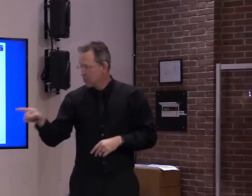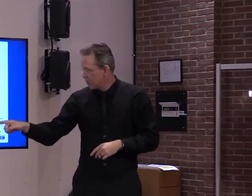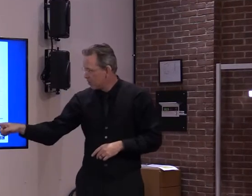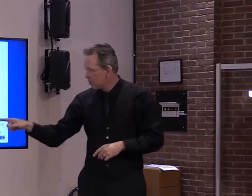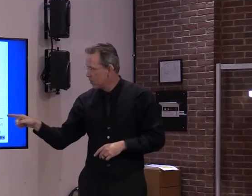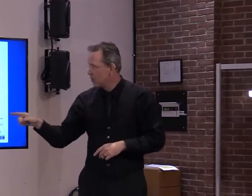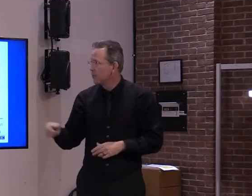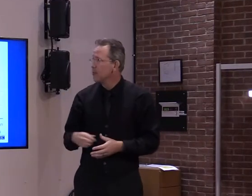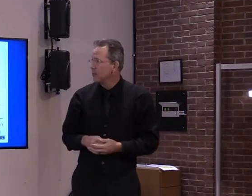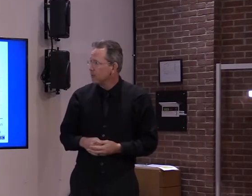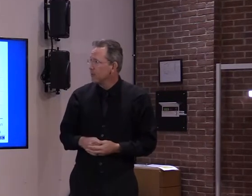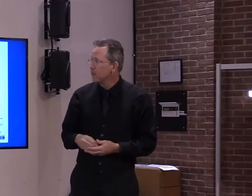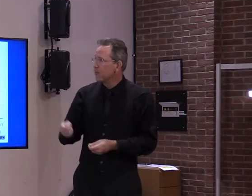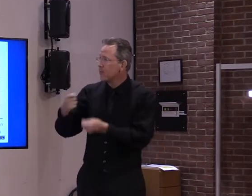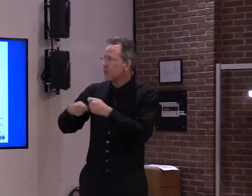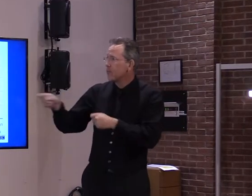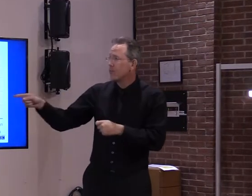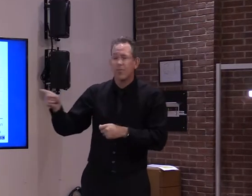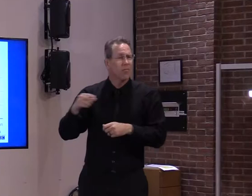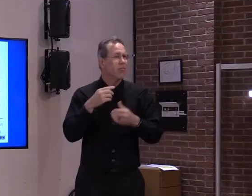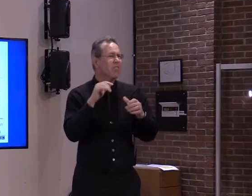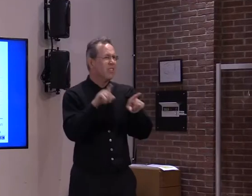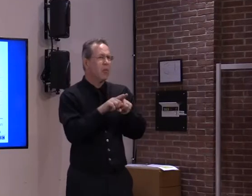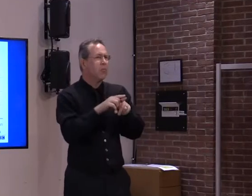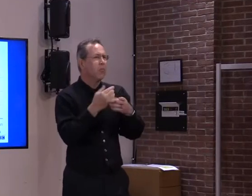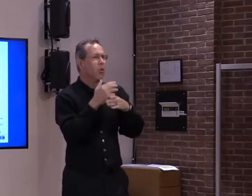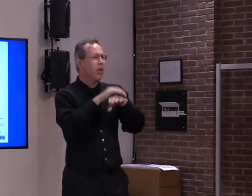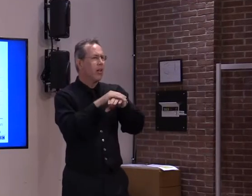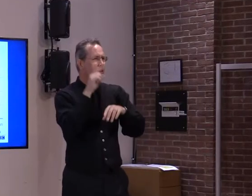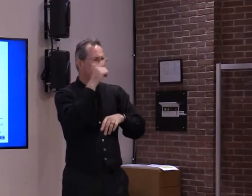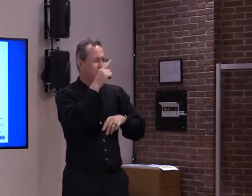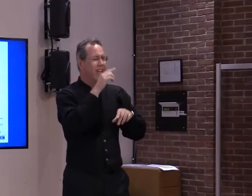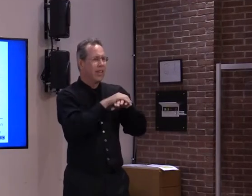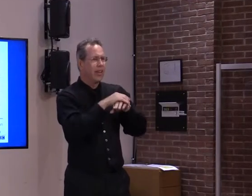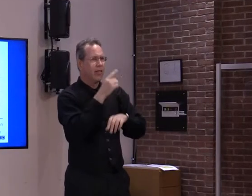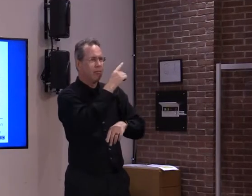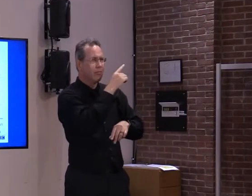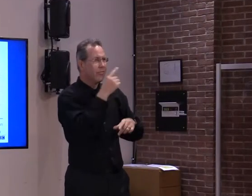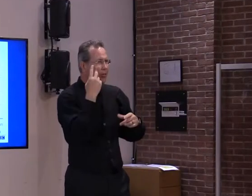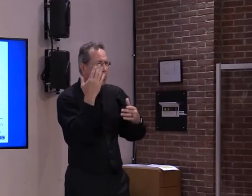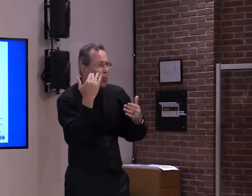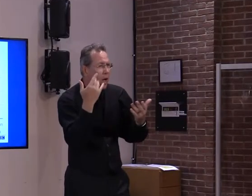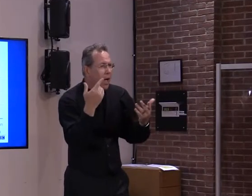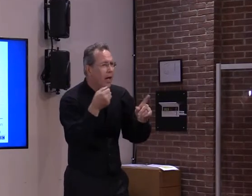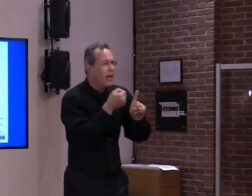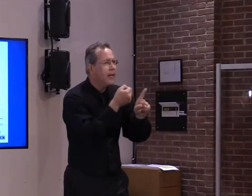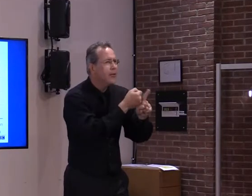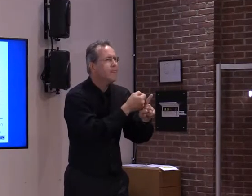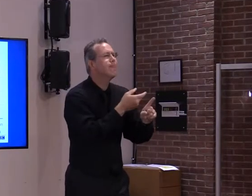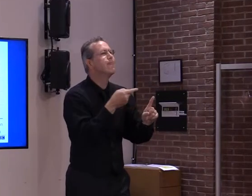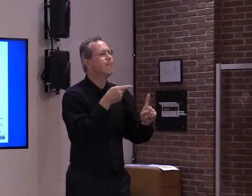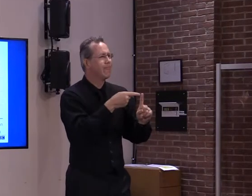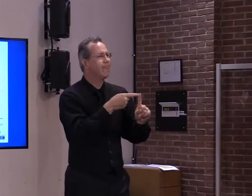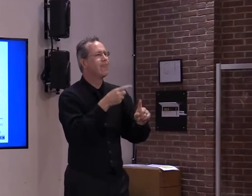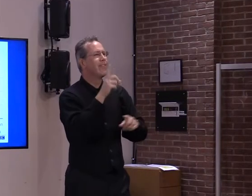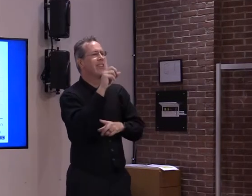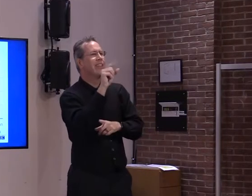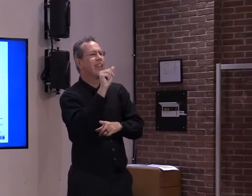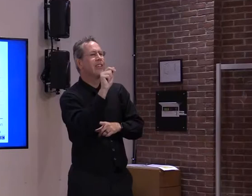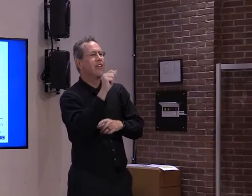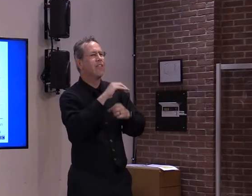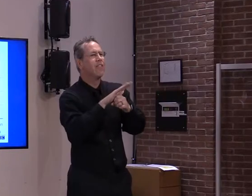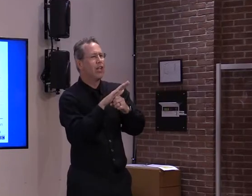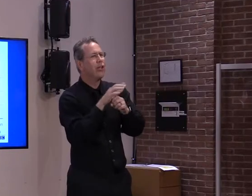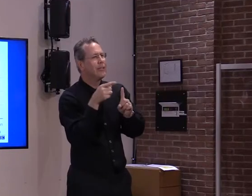see it's really tied to the rapid increase of the Delta variant in the UK. So that variant has shown to be more